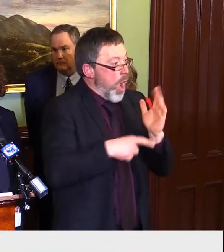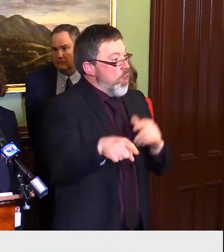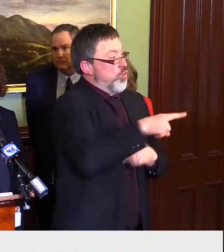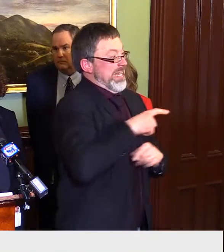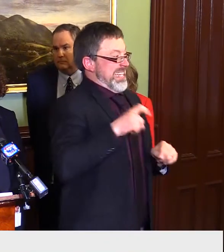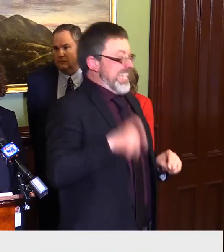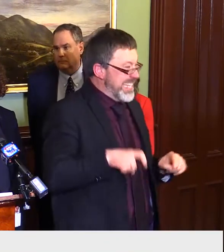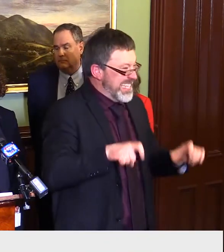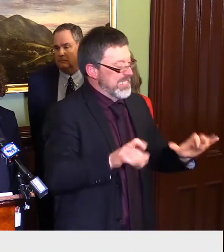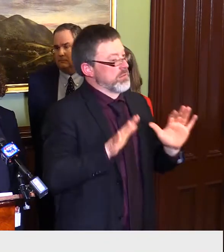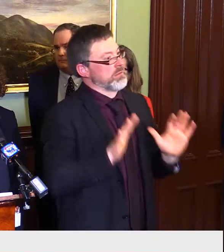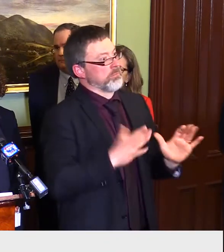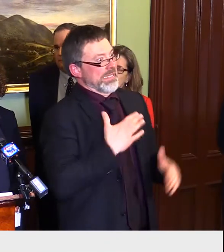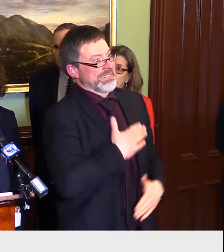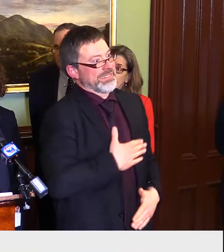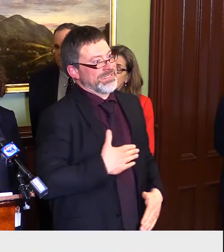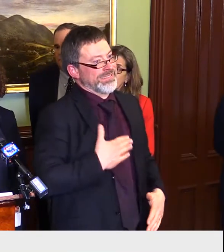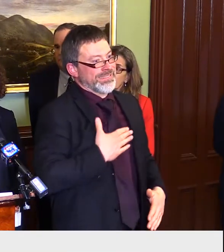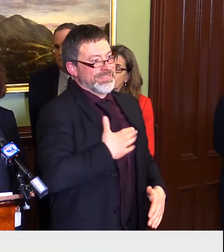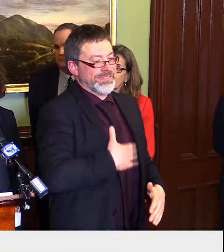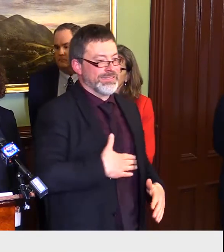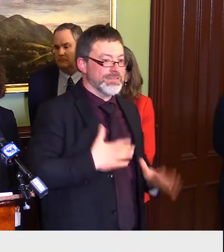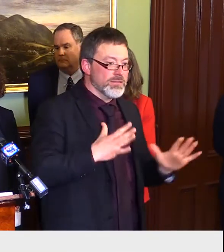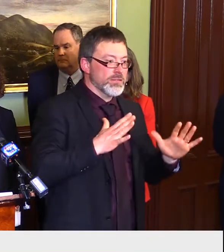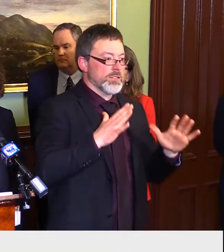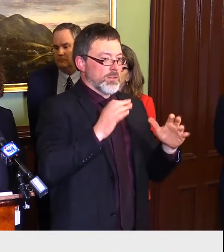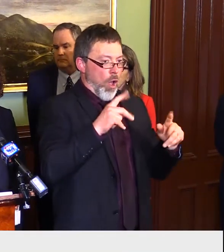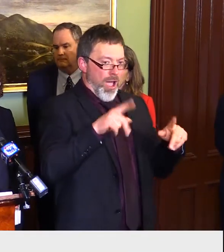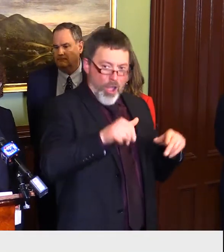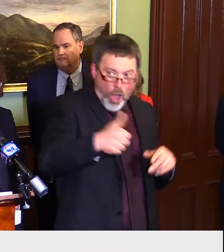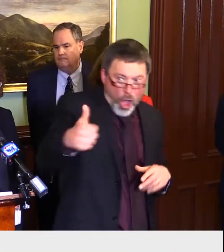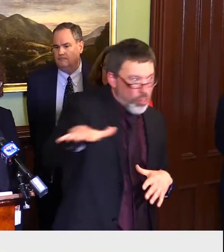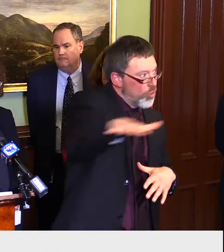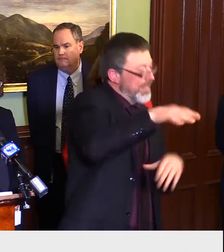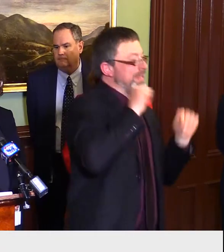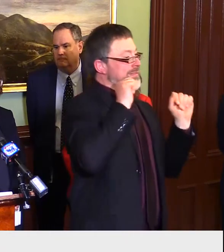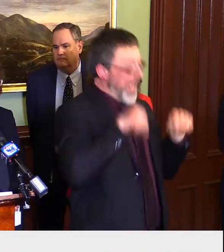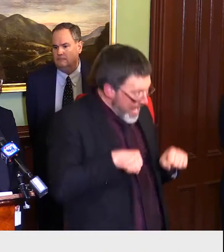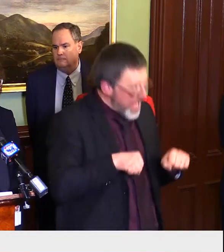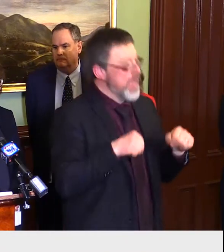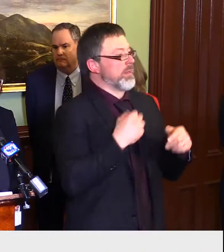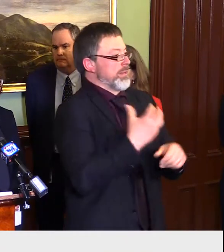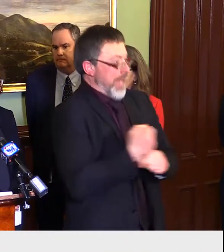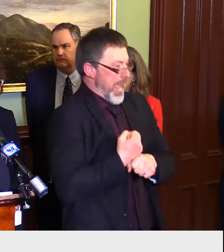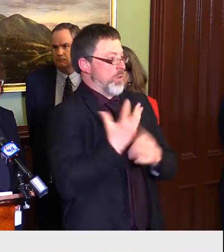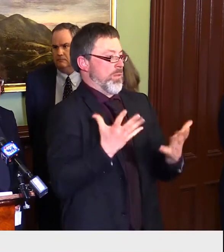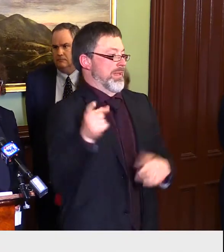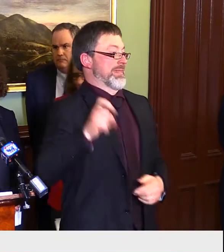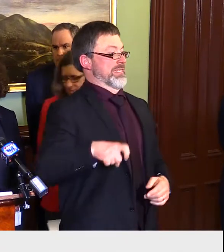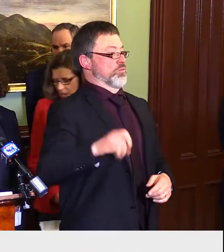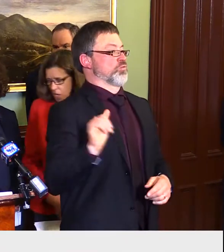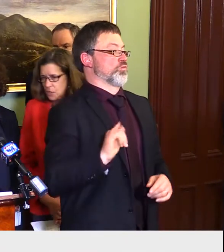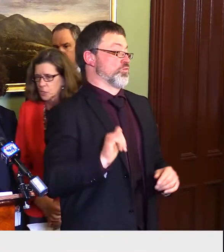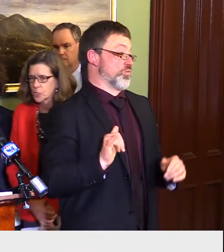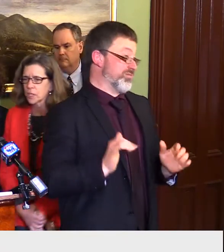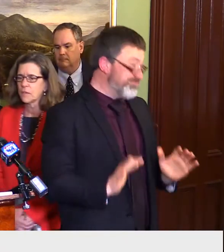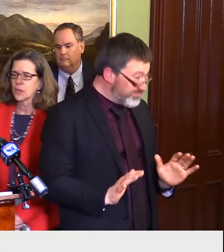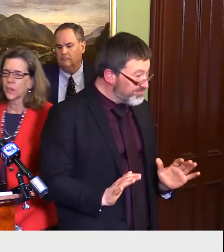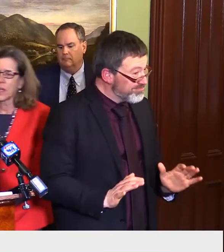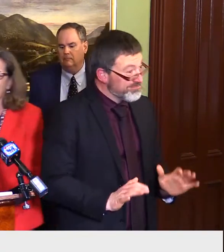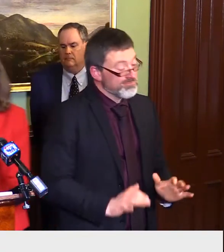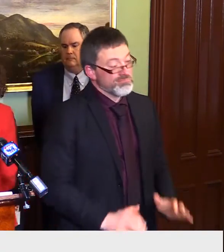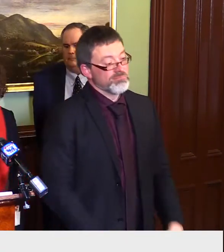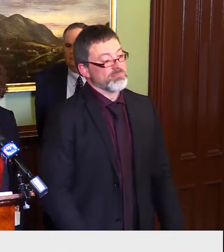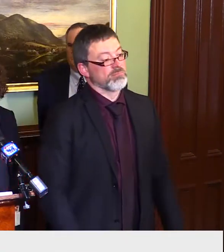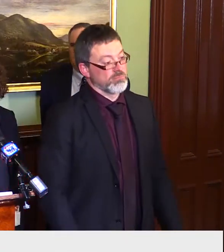departments, to put together a plan and move forward on this. Would you be able to elaborate on this? Sure,